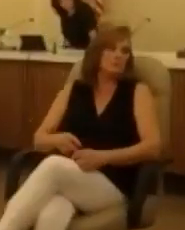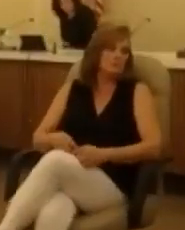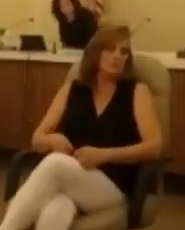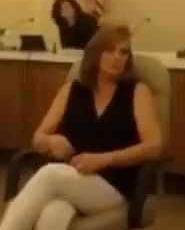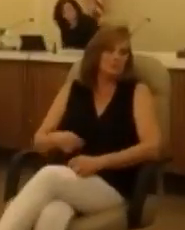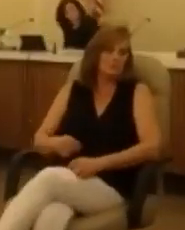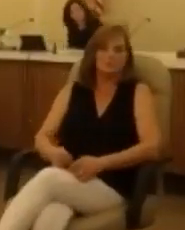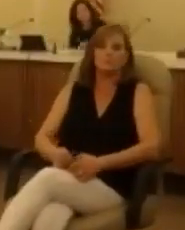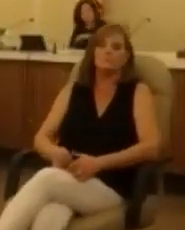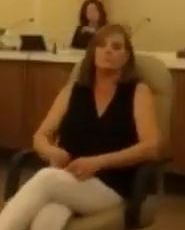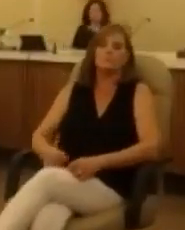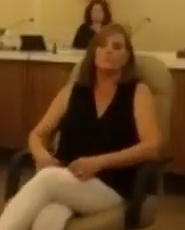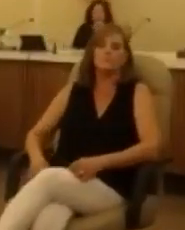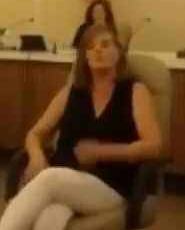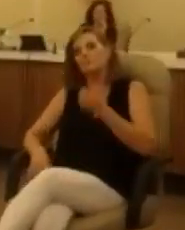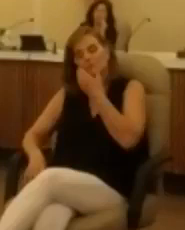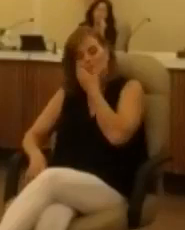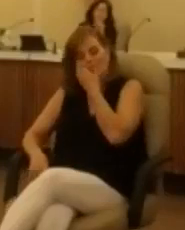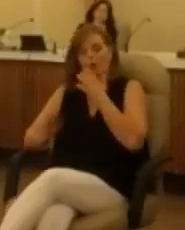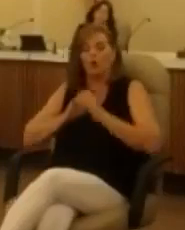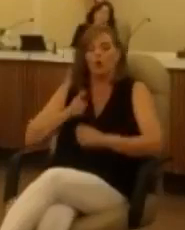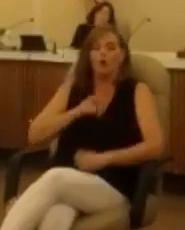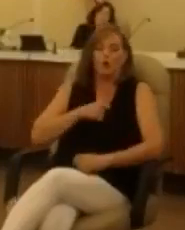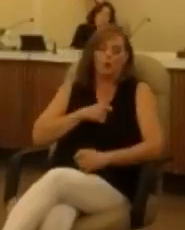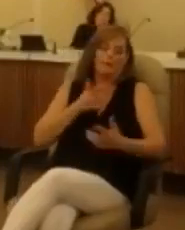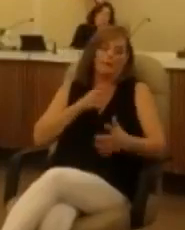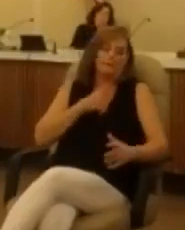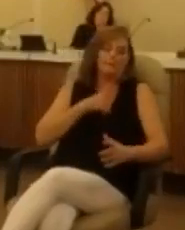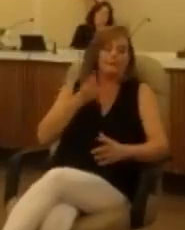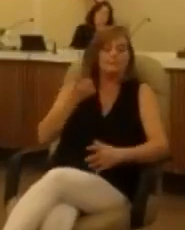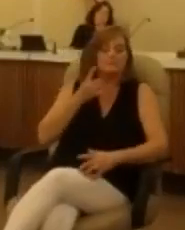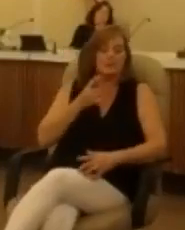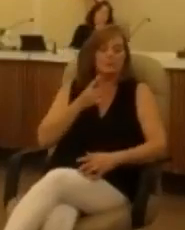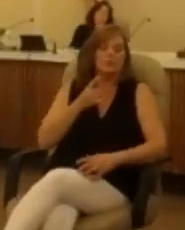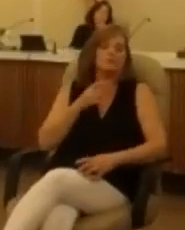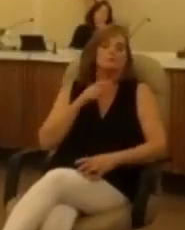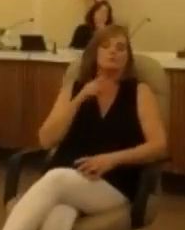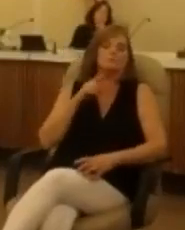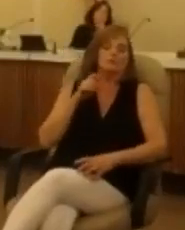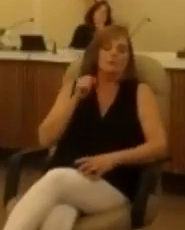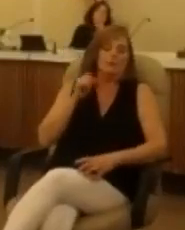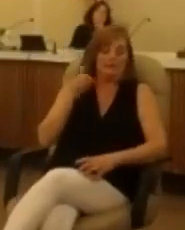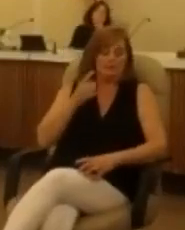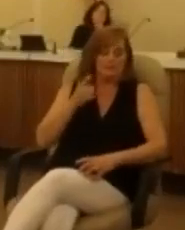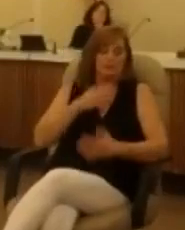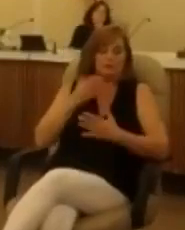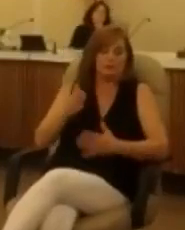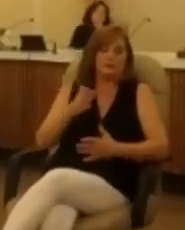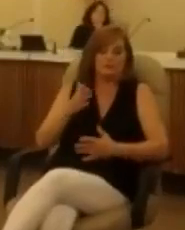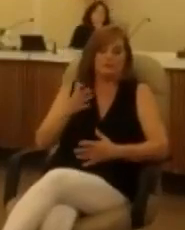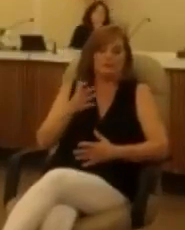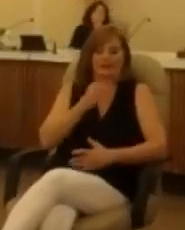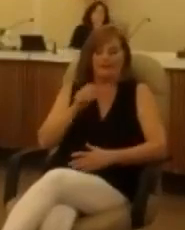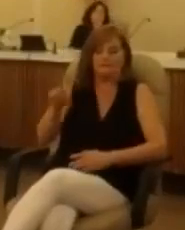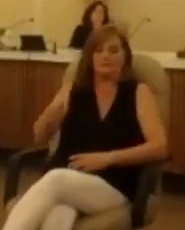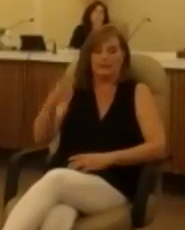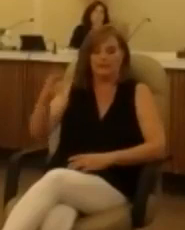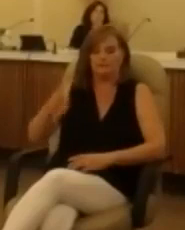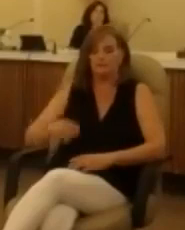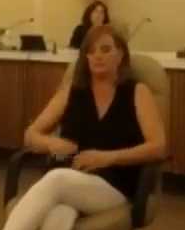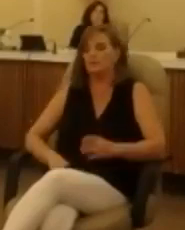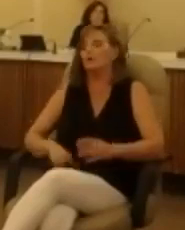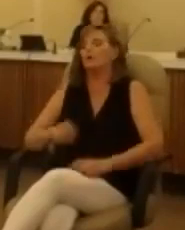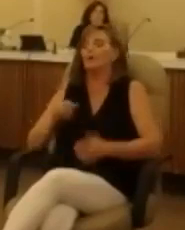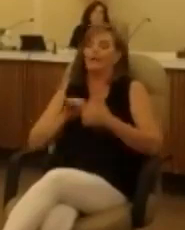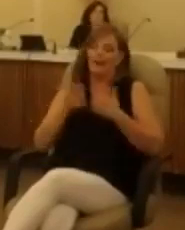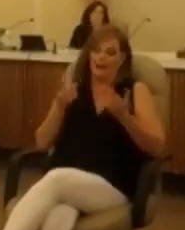of it. You've amended the resolution. Someone moved and seconded the amended resolution. Yes. Well, okay, the way